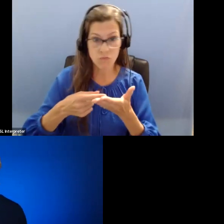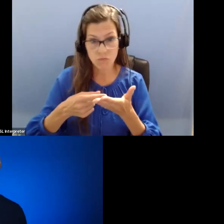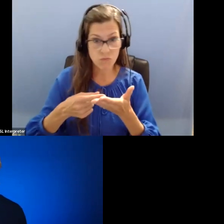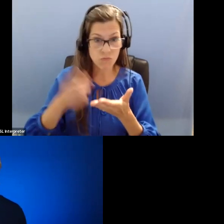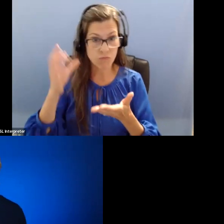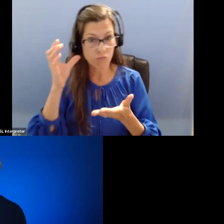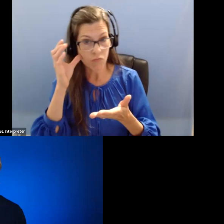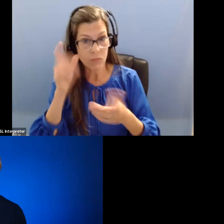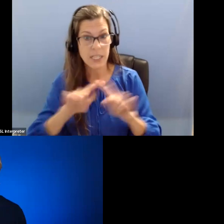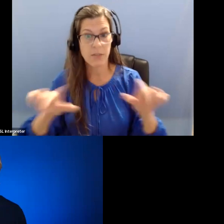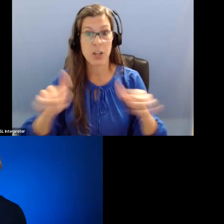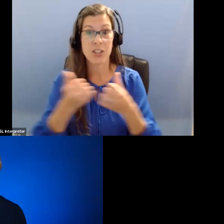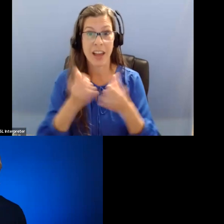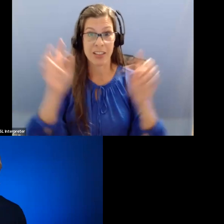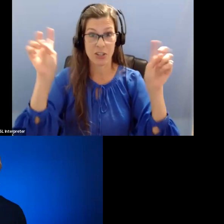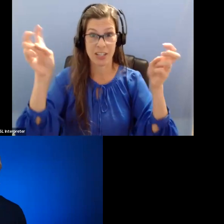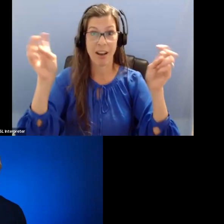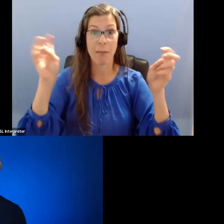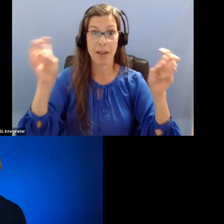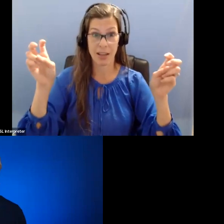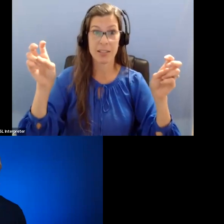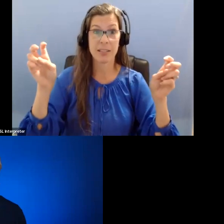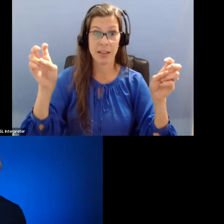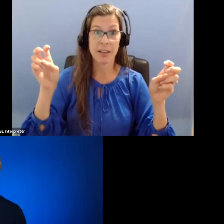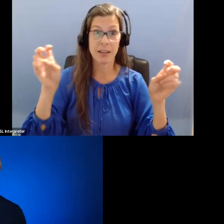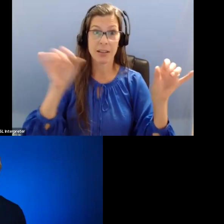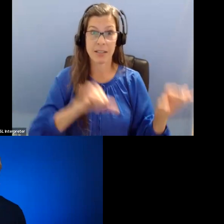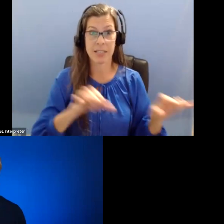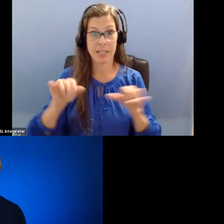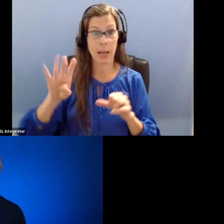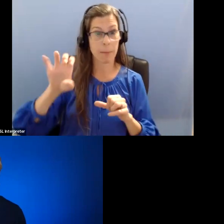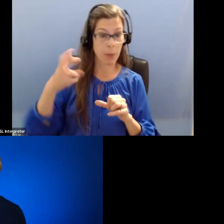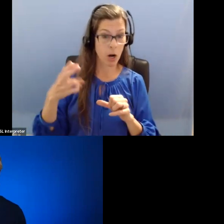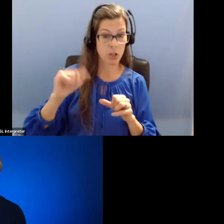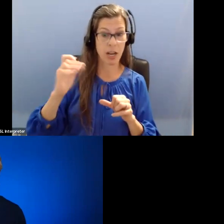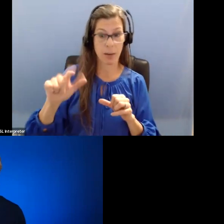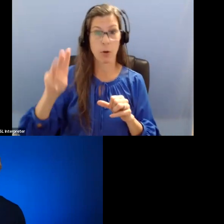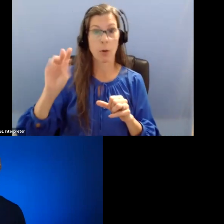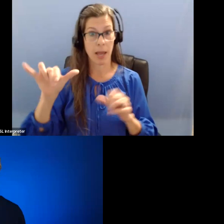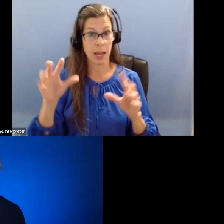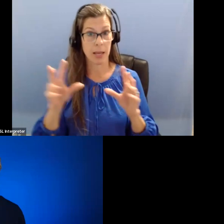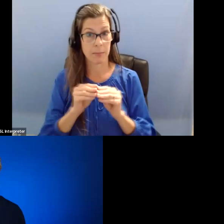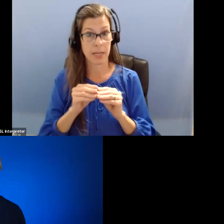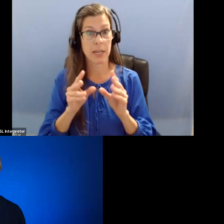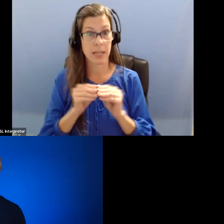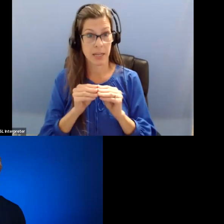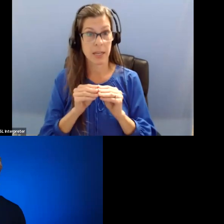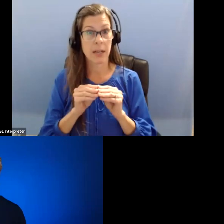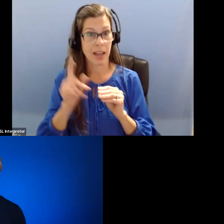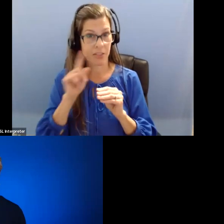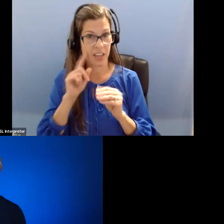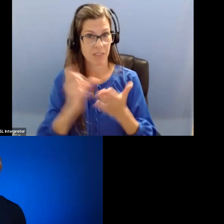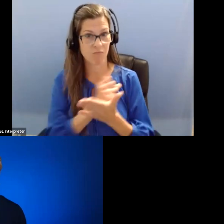some of the challenging topics like we did at the March, April, and May meetings. And I think it's